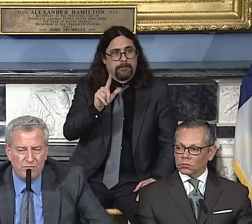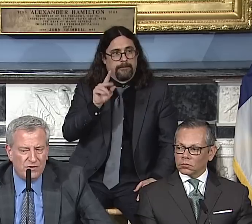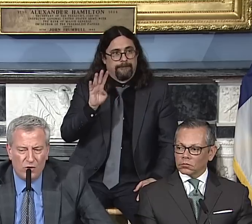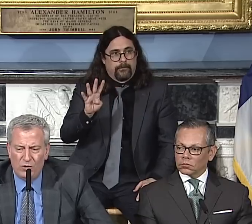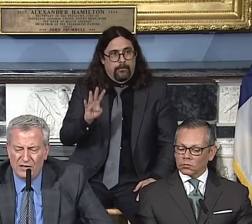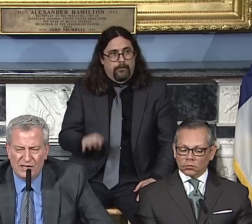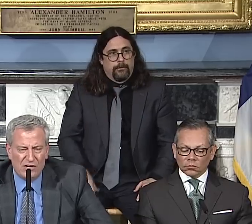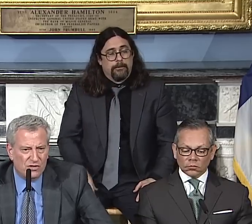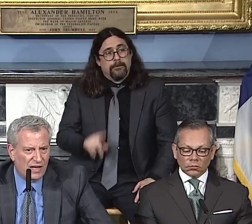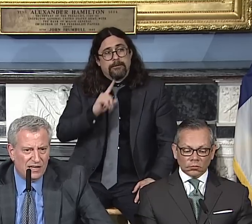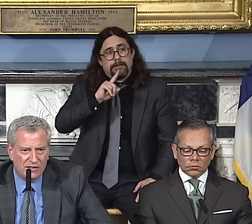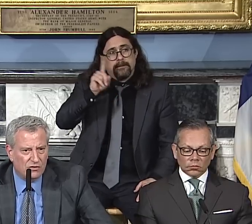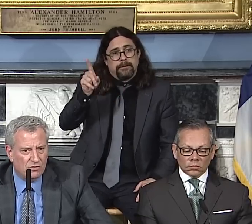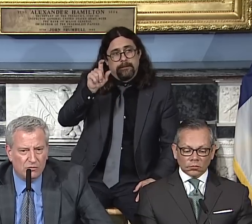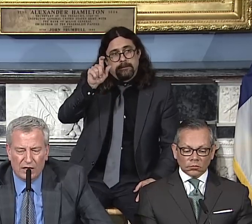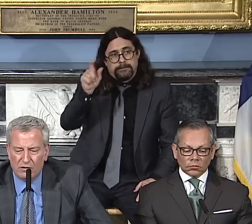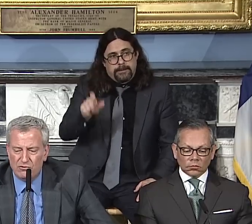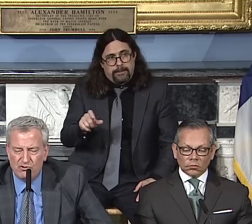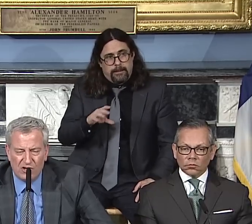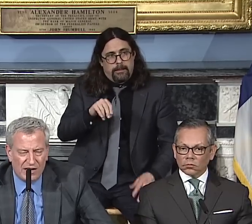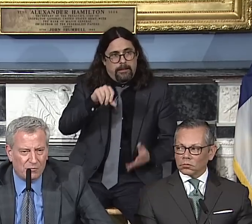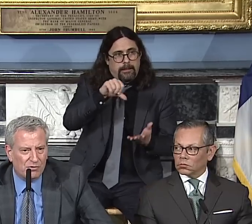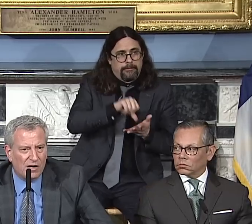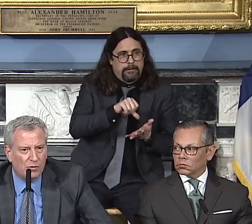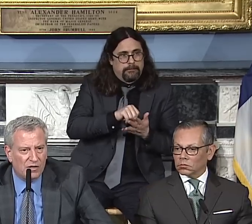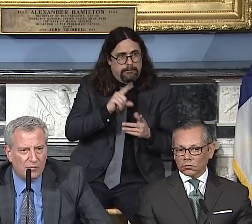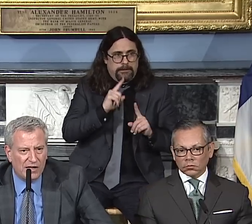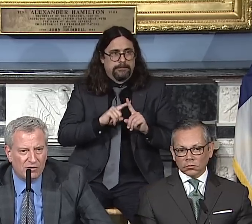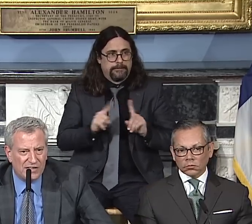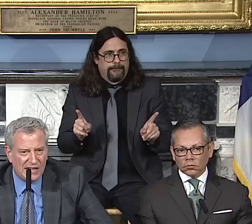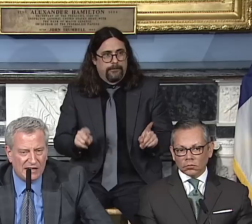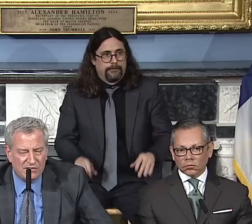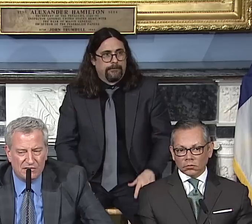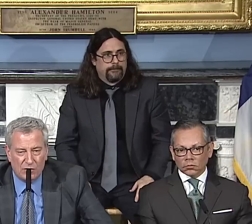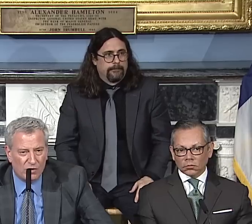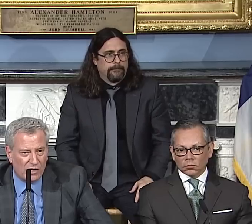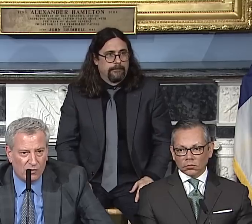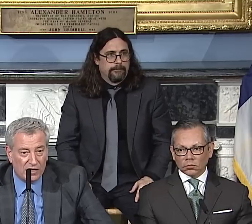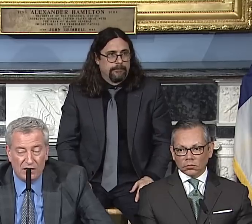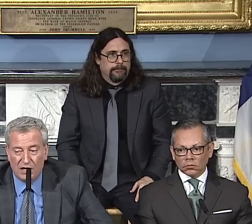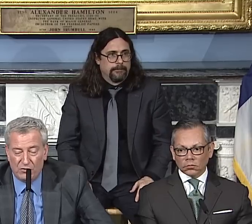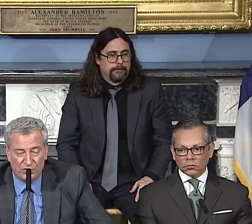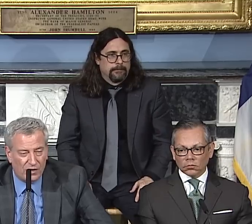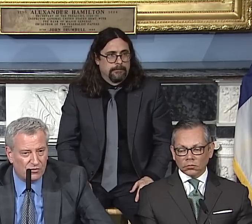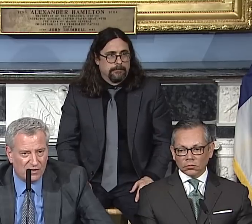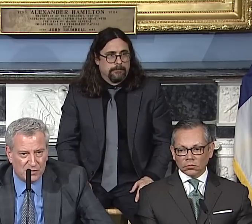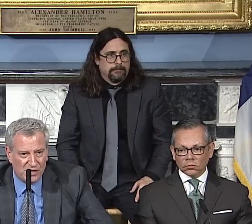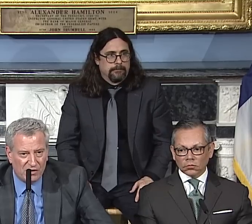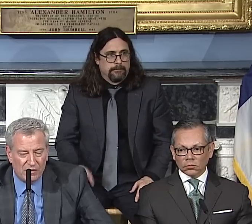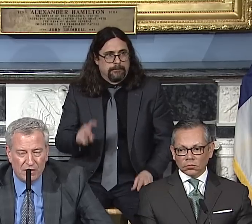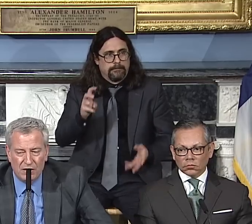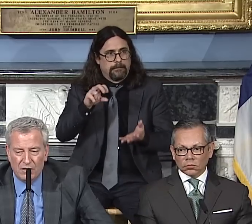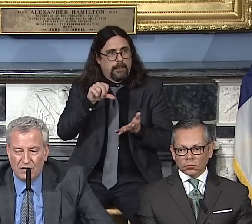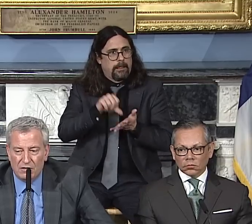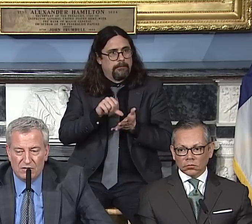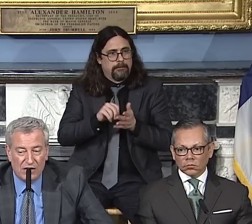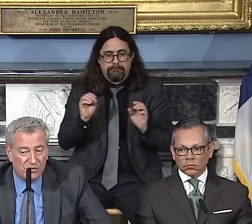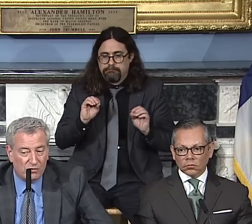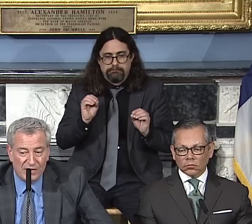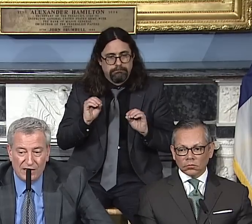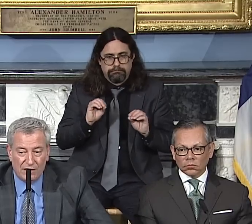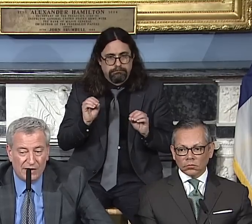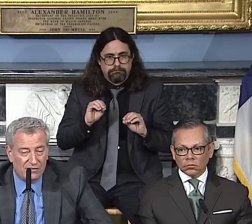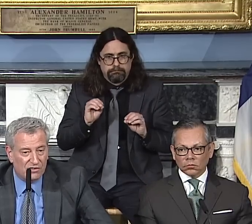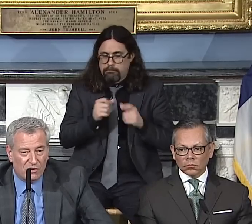no indication of anything to like giant problem in a matter of days. They were not ready, also not transparent.